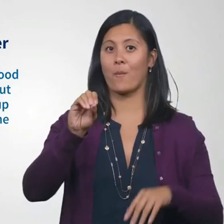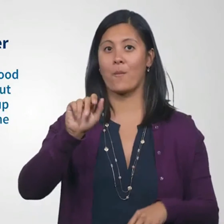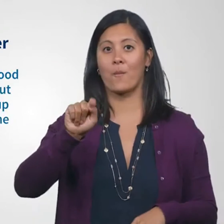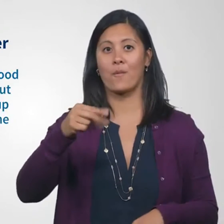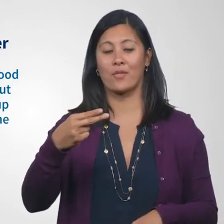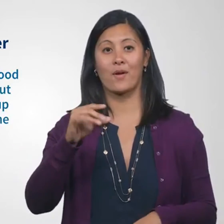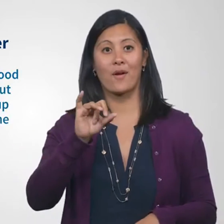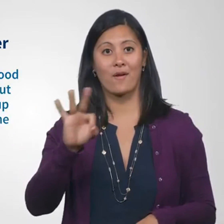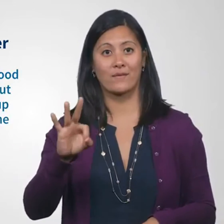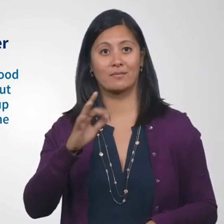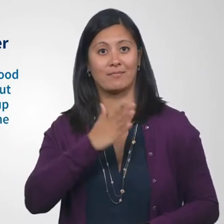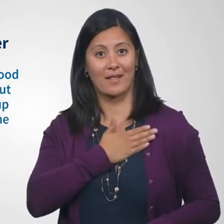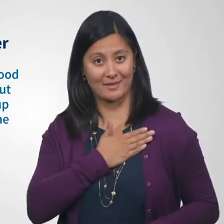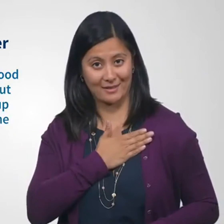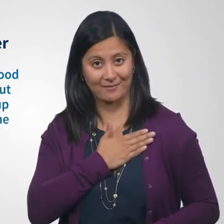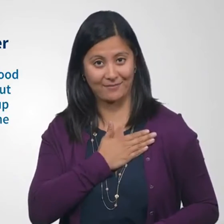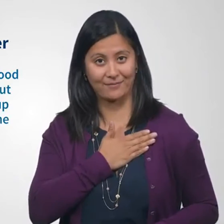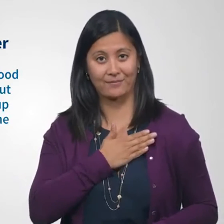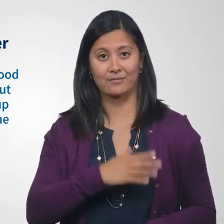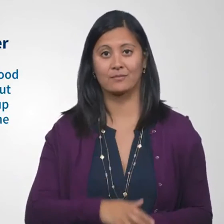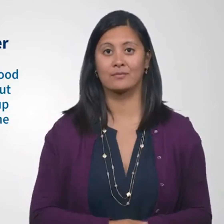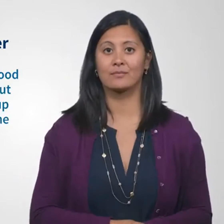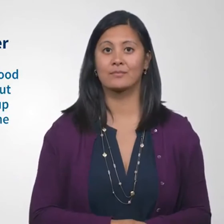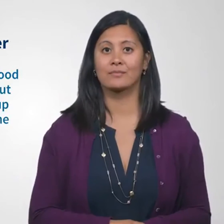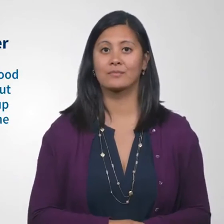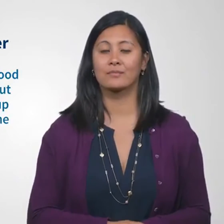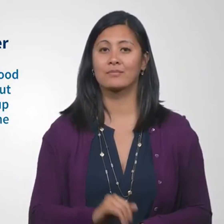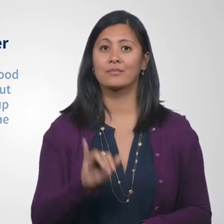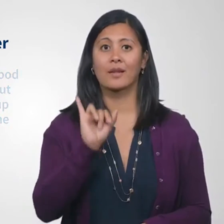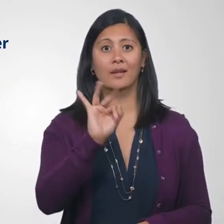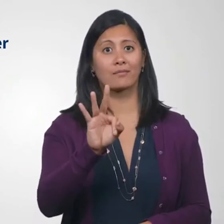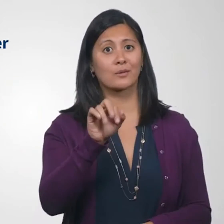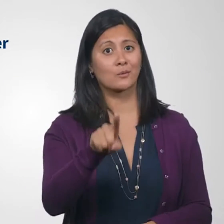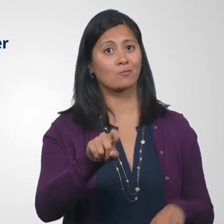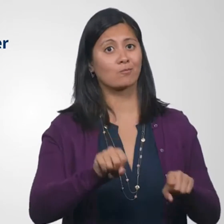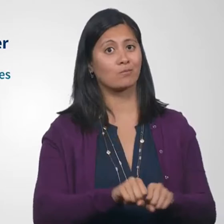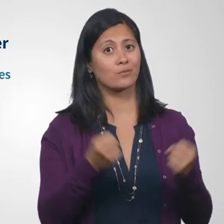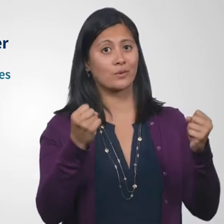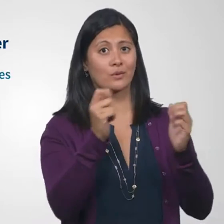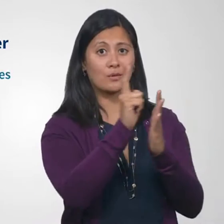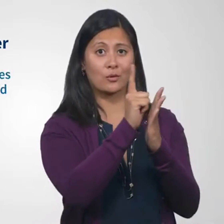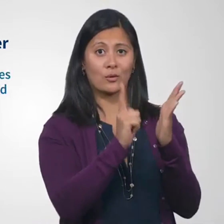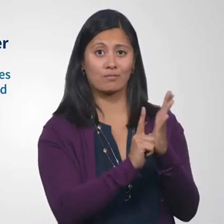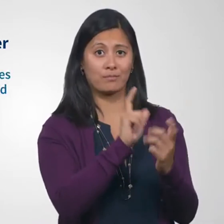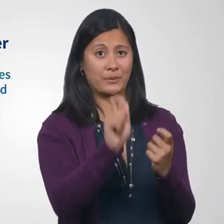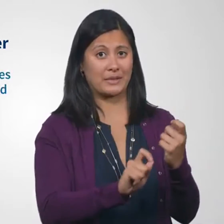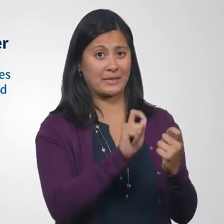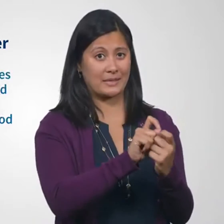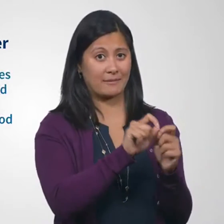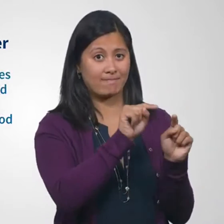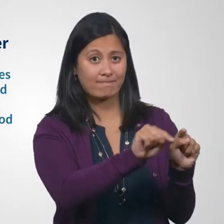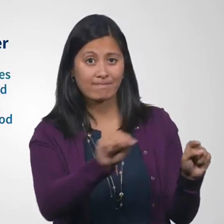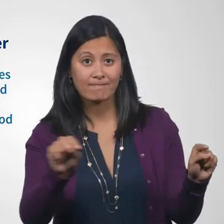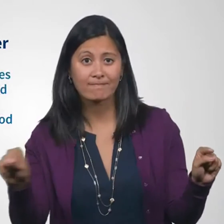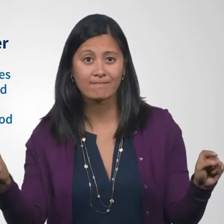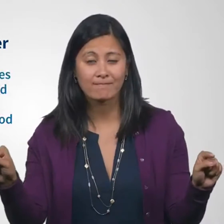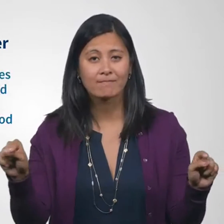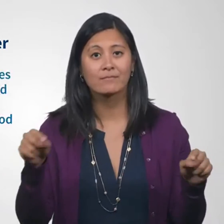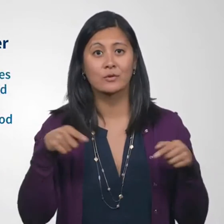and up to the administration of the oath of allegiance. Committing certain crimes during the statutory period is an example